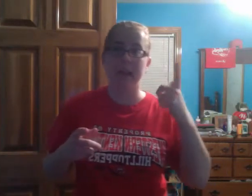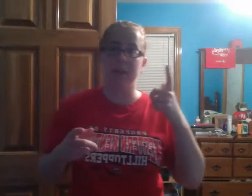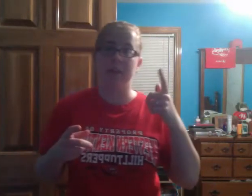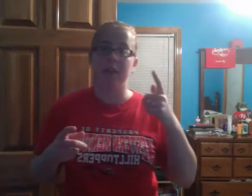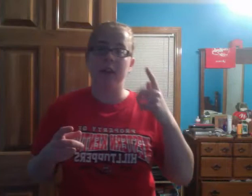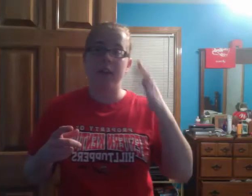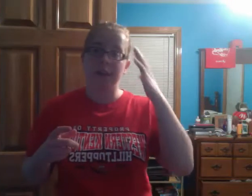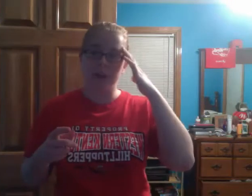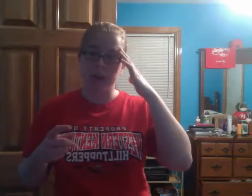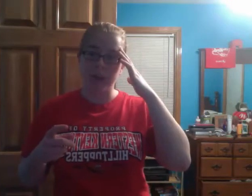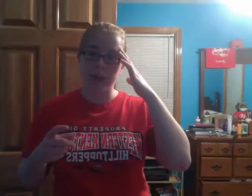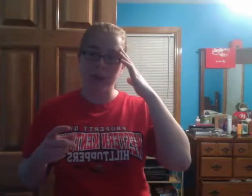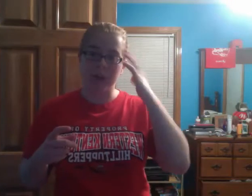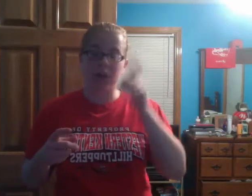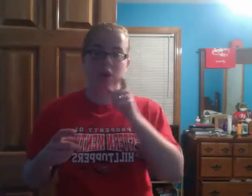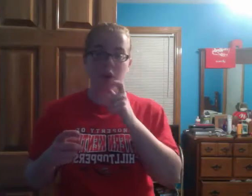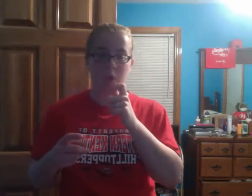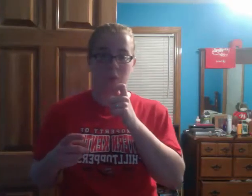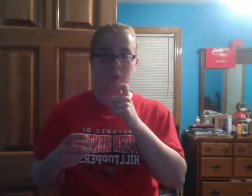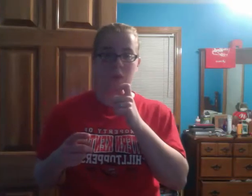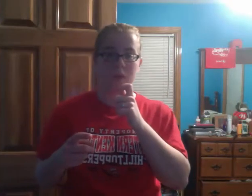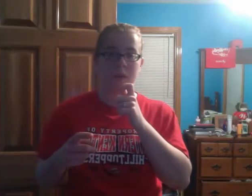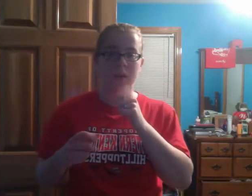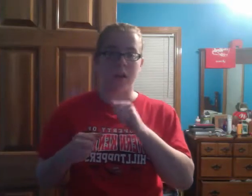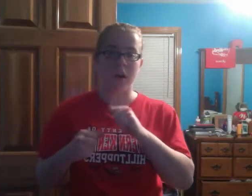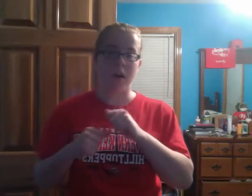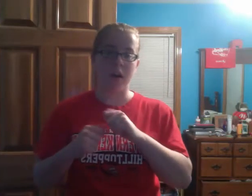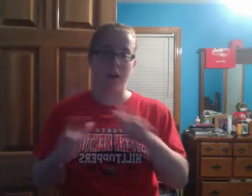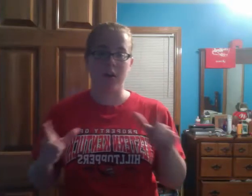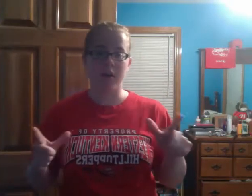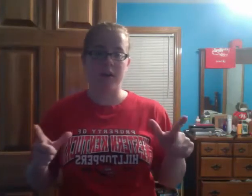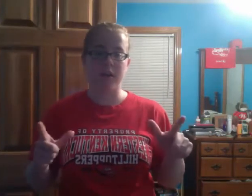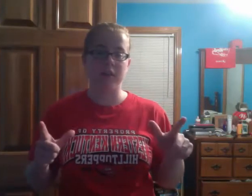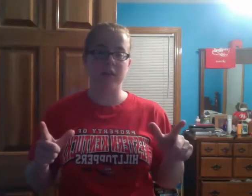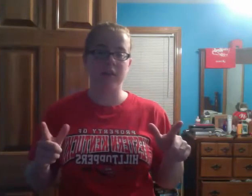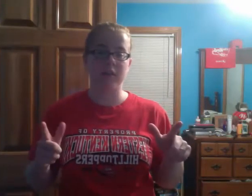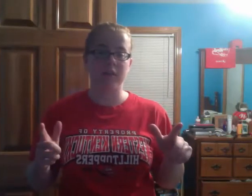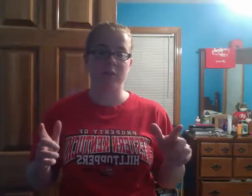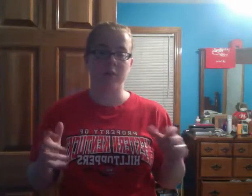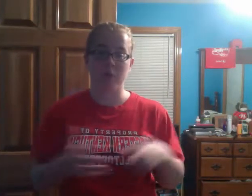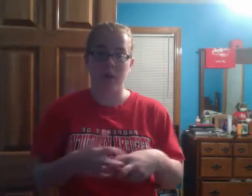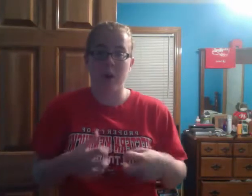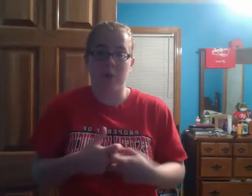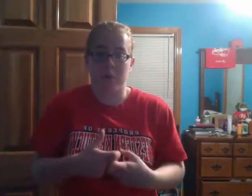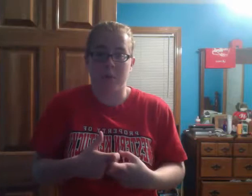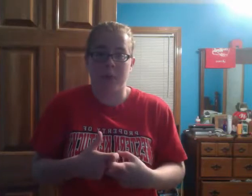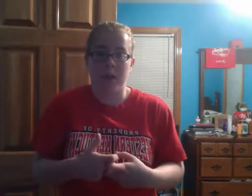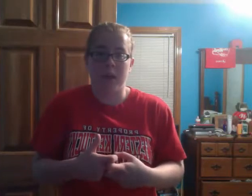and think about who all of this problem